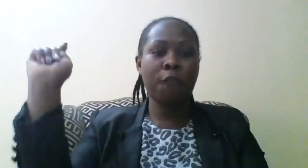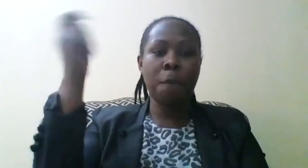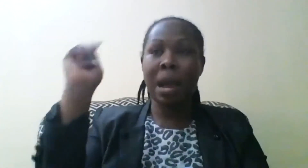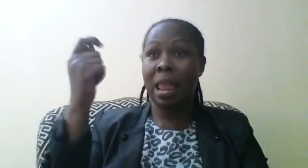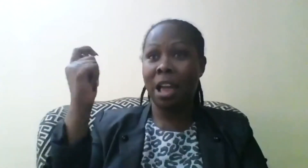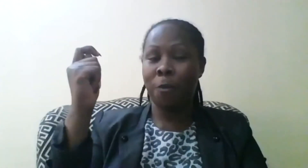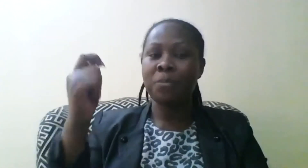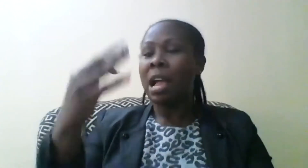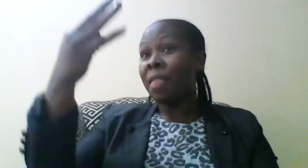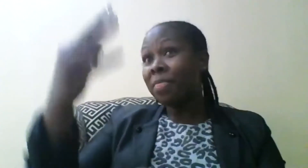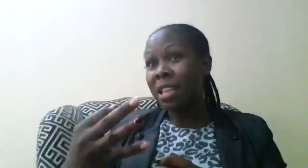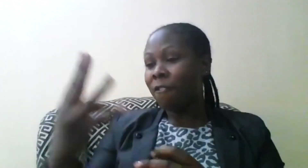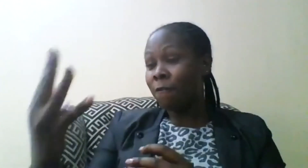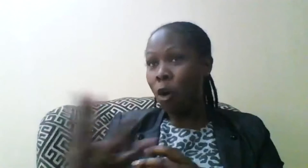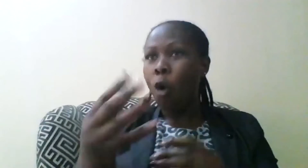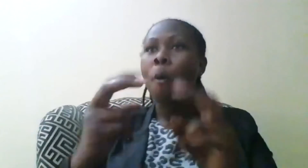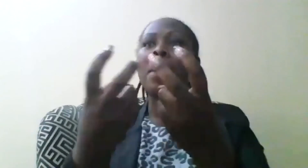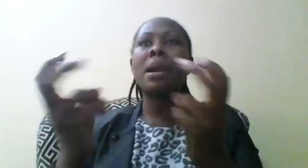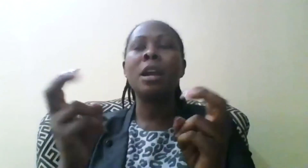degree from University of Malawi.